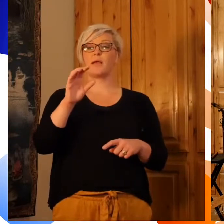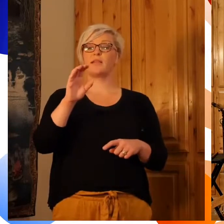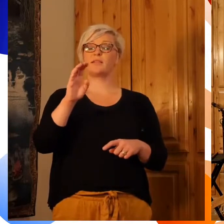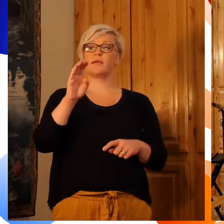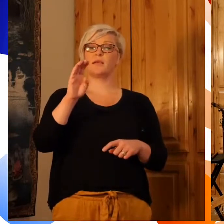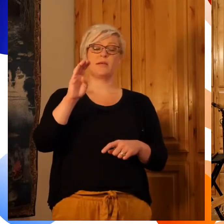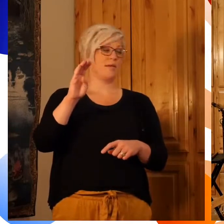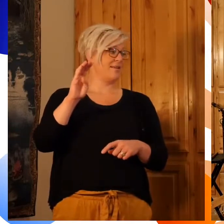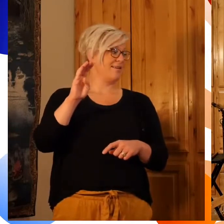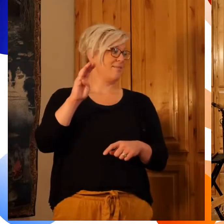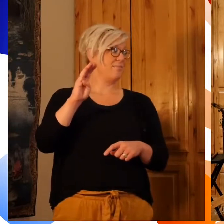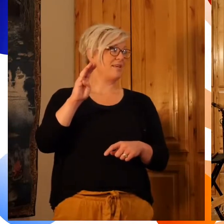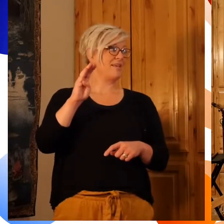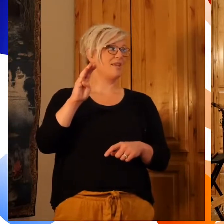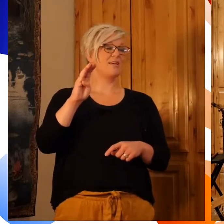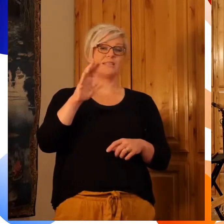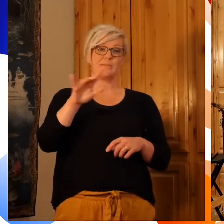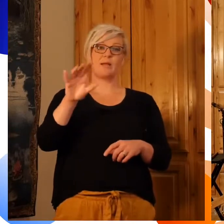that.